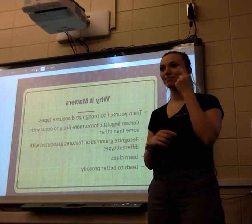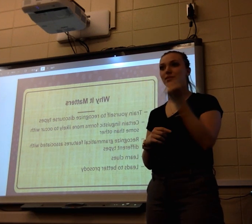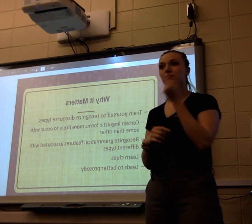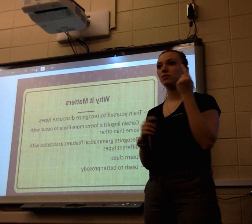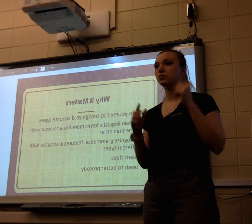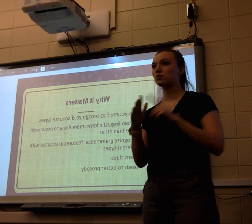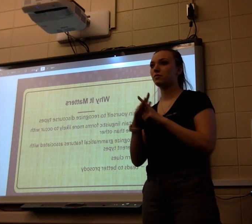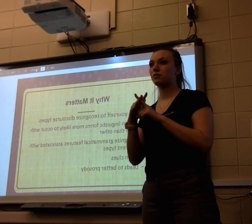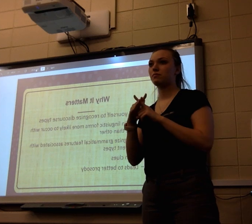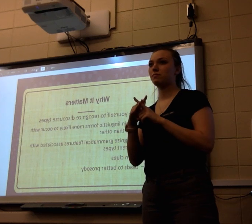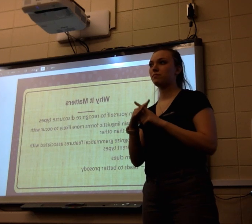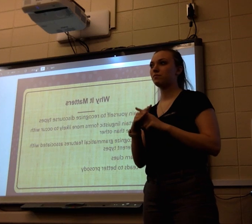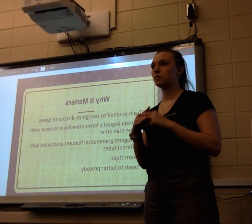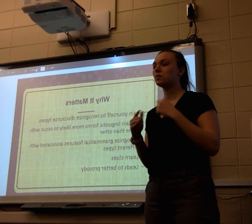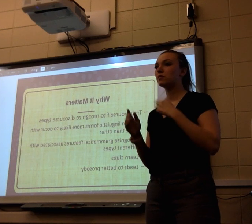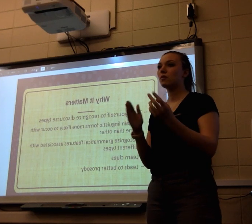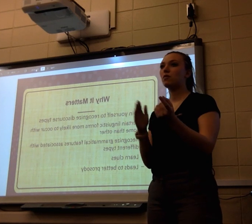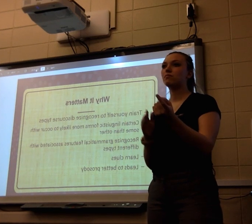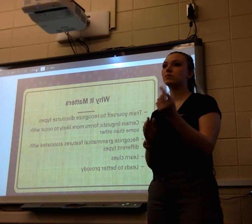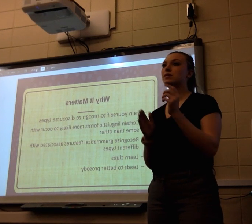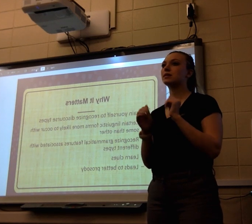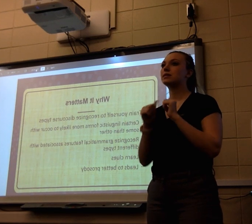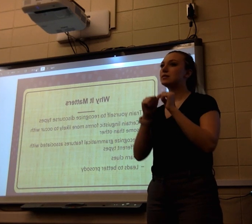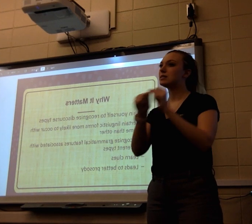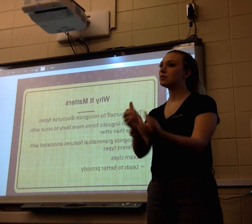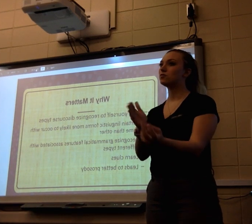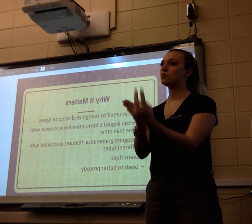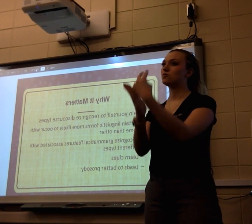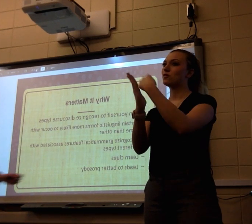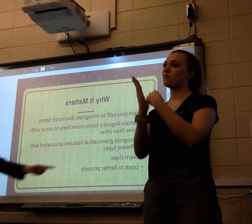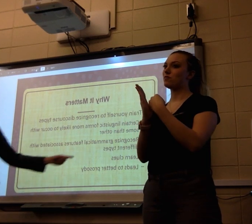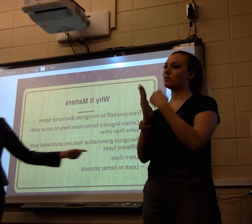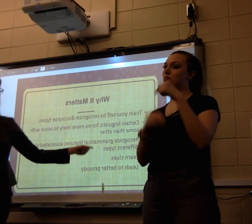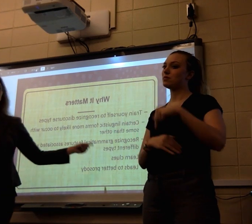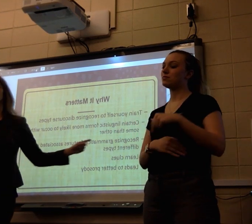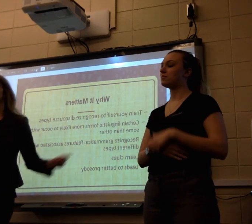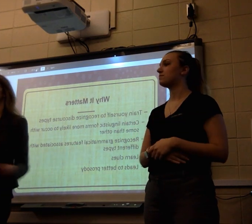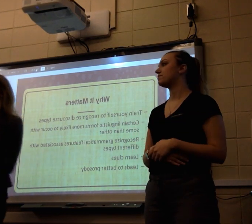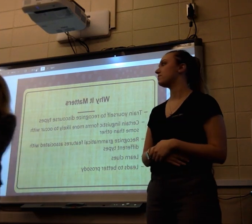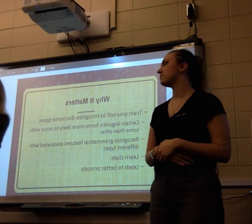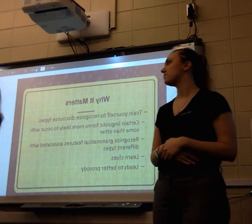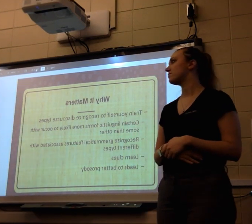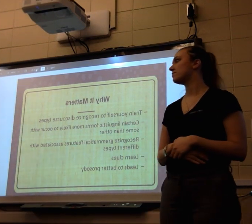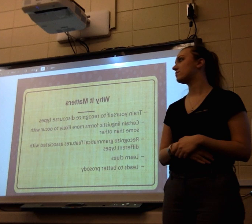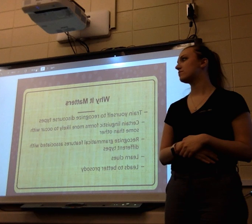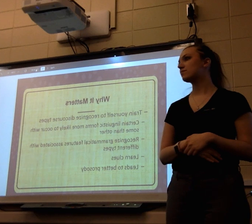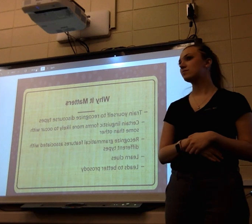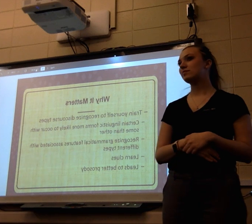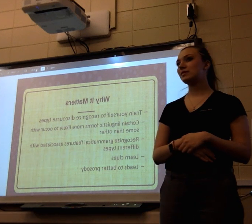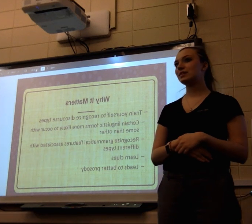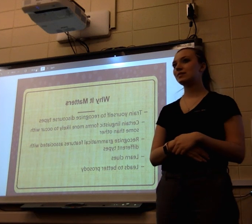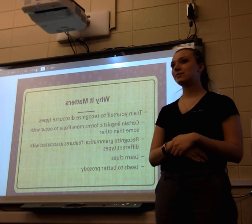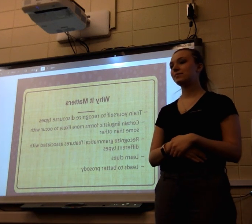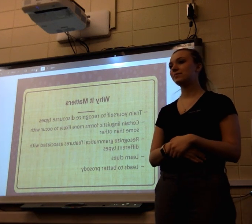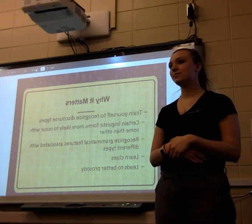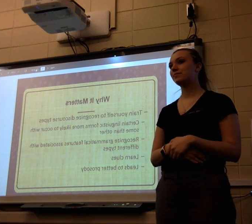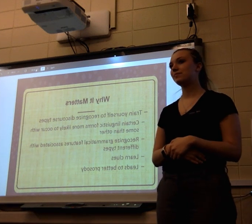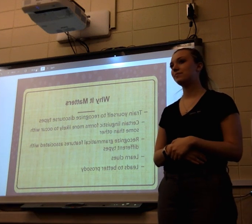work on this and review it several times, but that's another thing too. So when I know I get some clues from what I'm hearing, I can